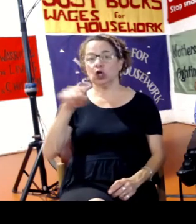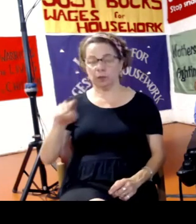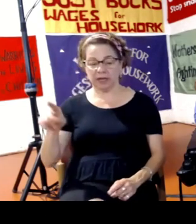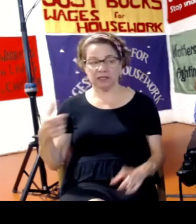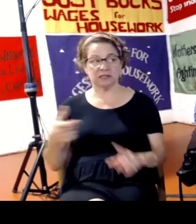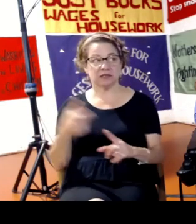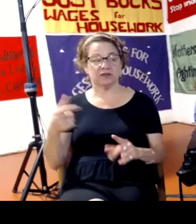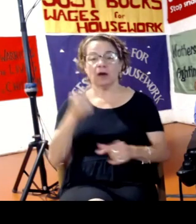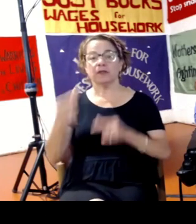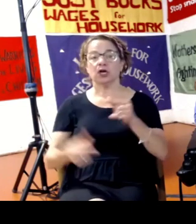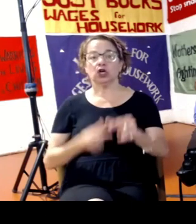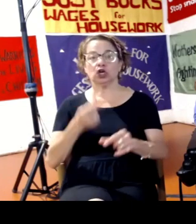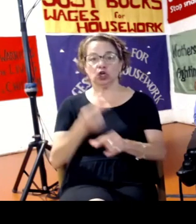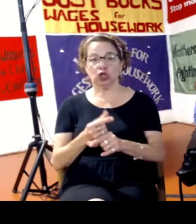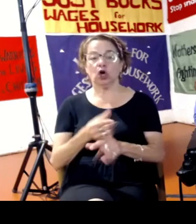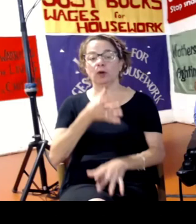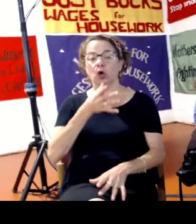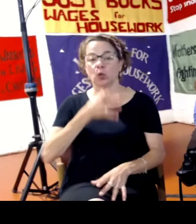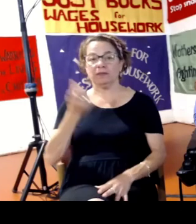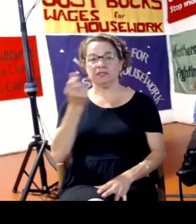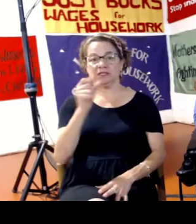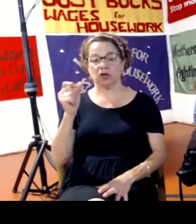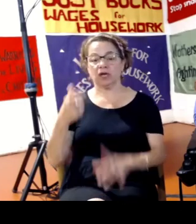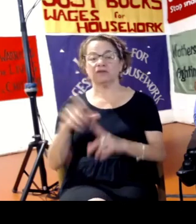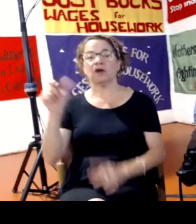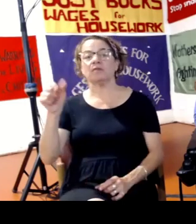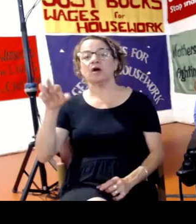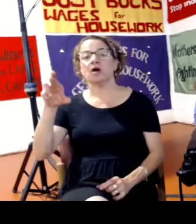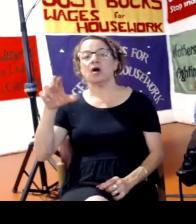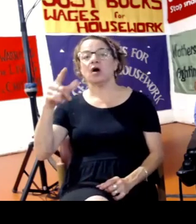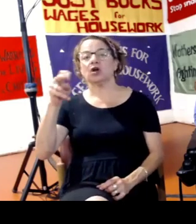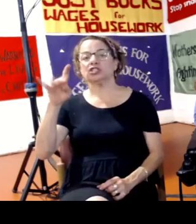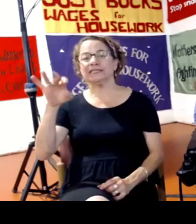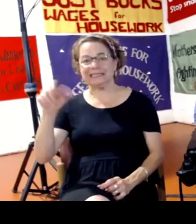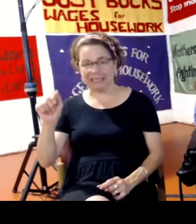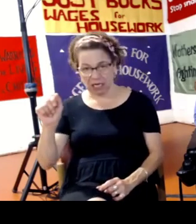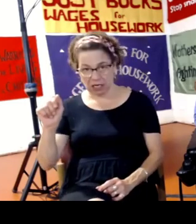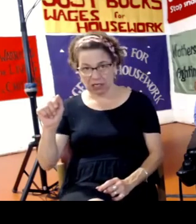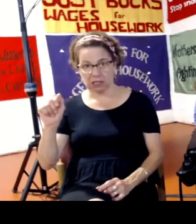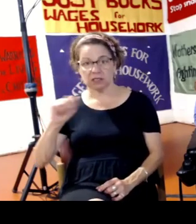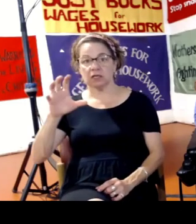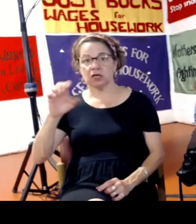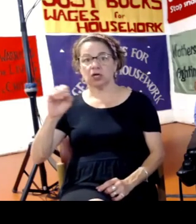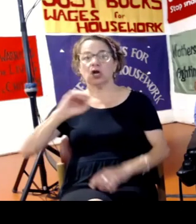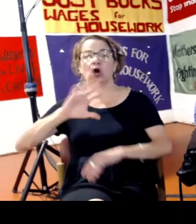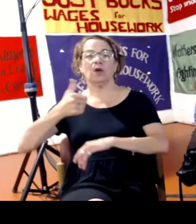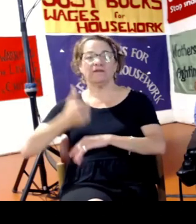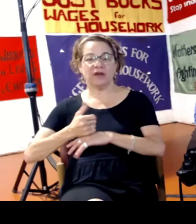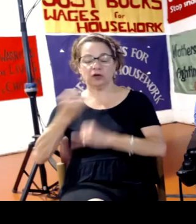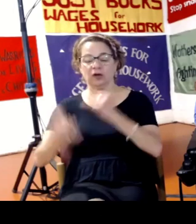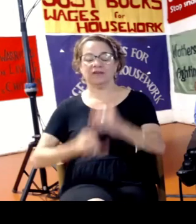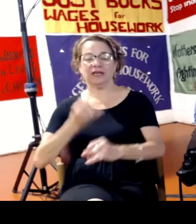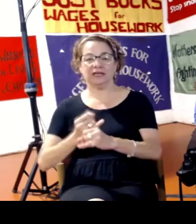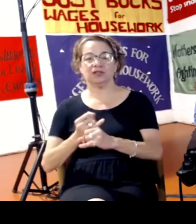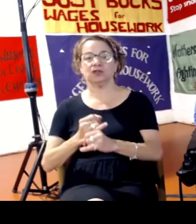the Global Women's Strike and originally from Argentina and is one of the co-founders of the International Global Women's